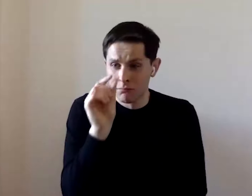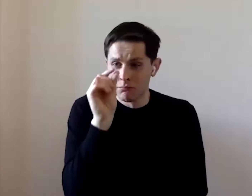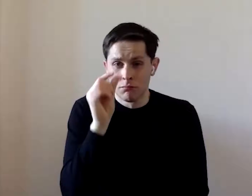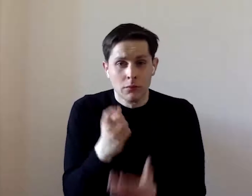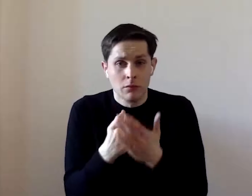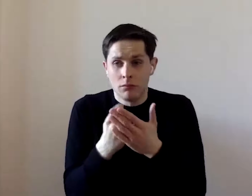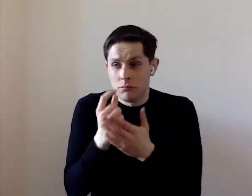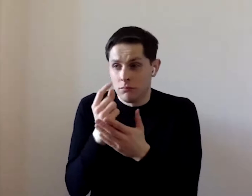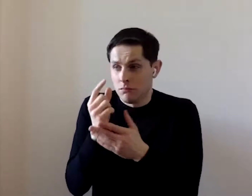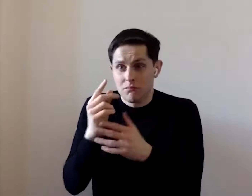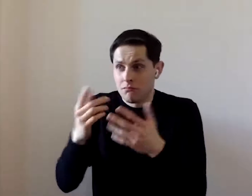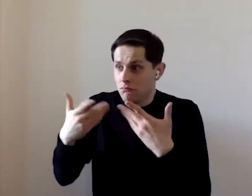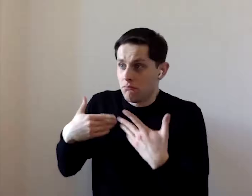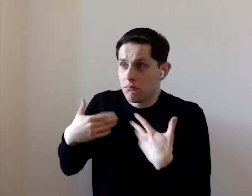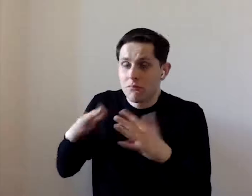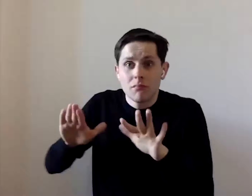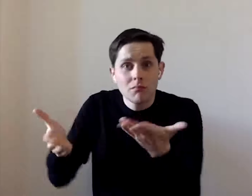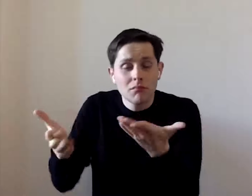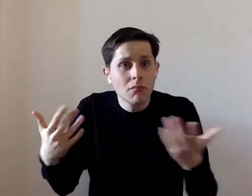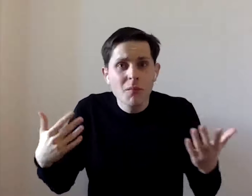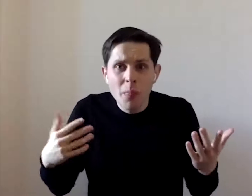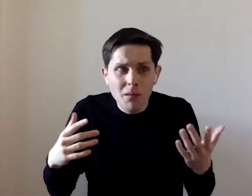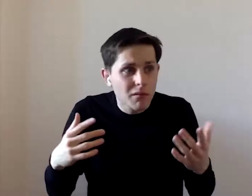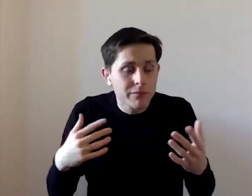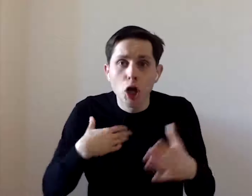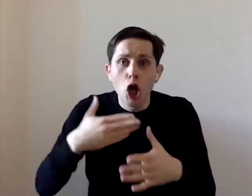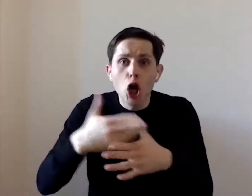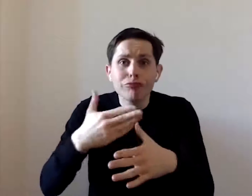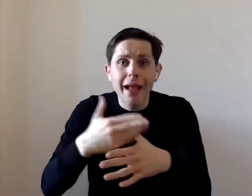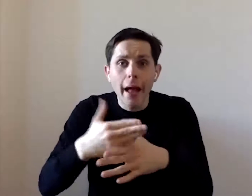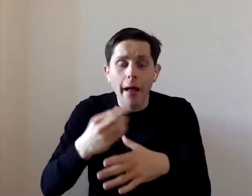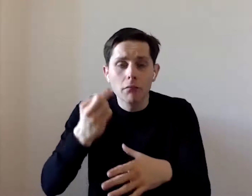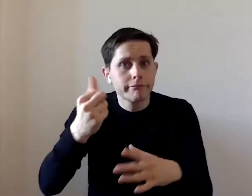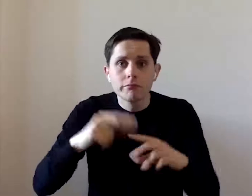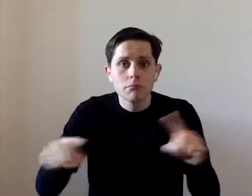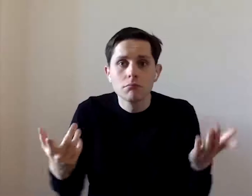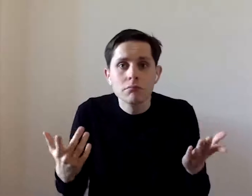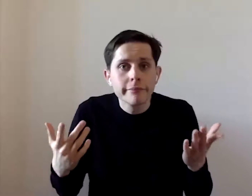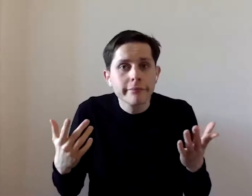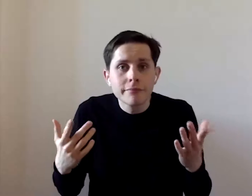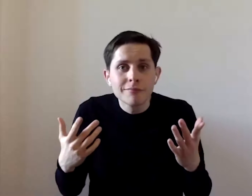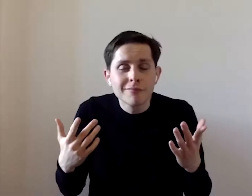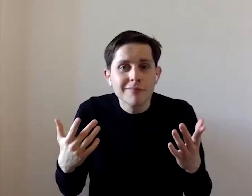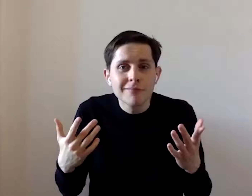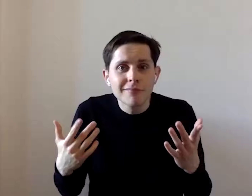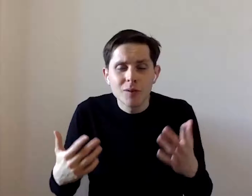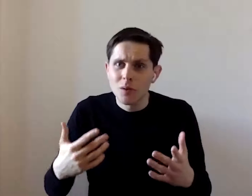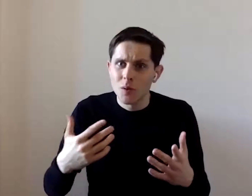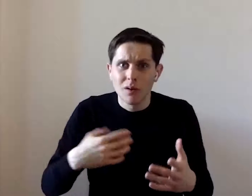so easily have just not happened. You know, if there was someone there who didn't go out of their way to help me, or, you know, if I didn't happen to meet that person, you